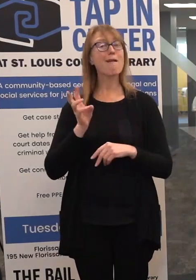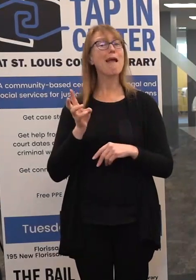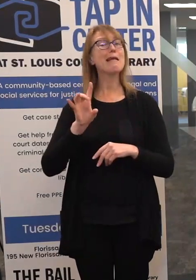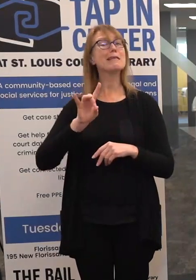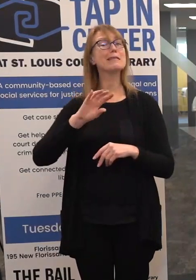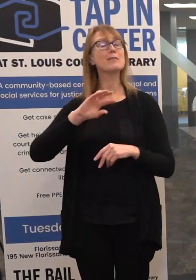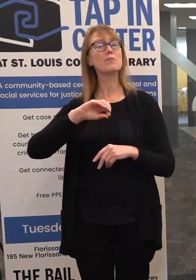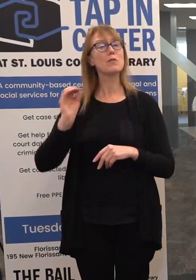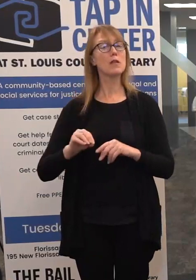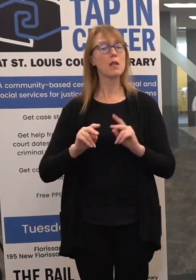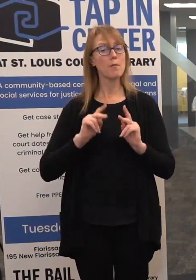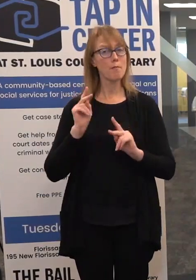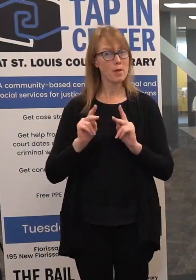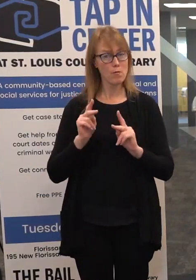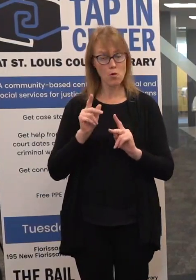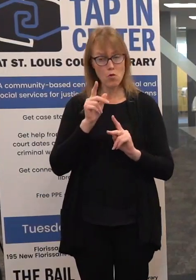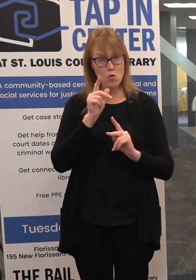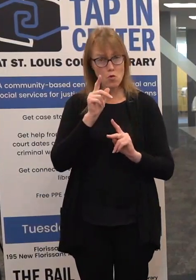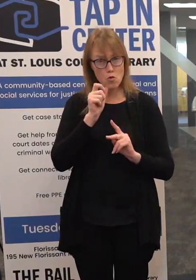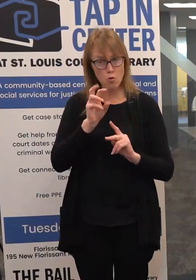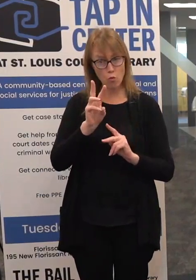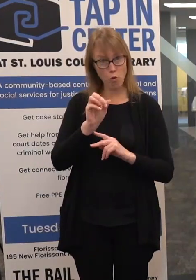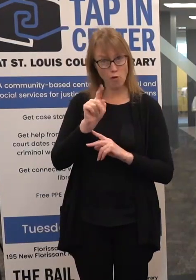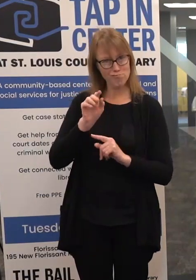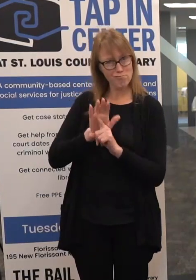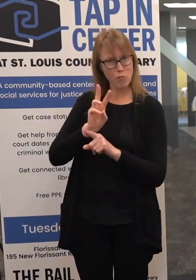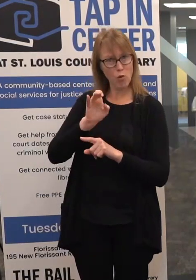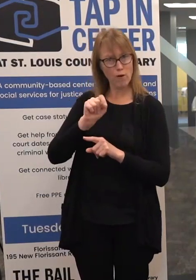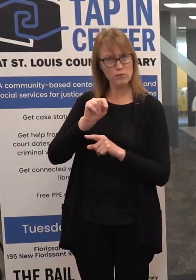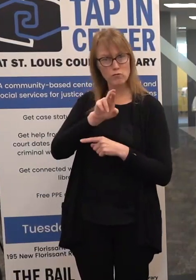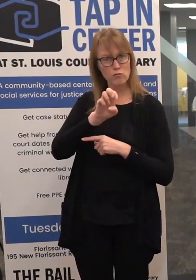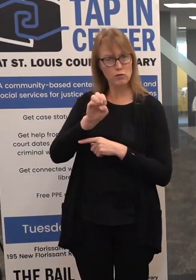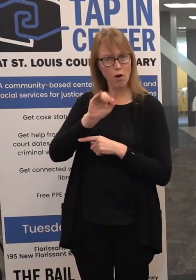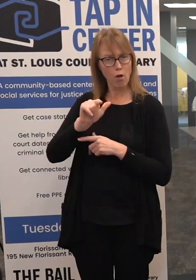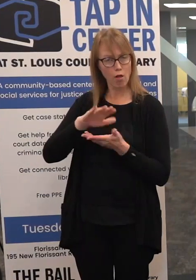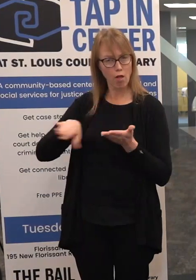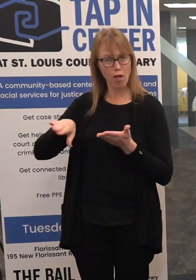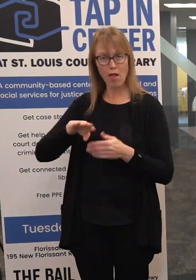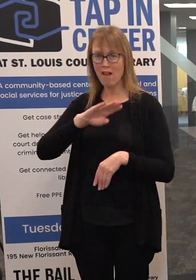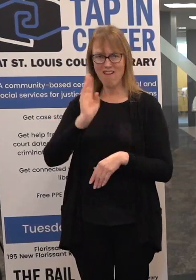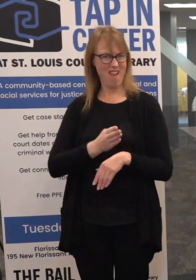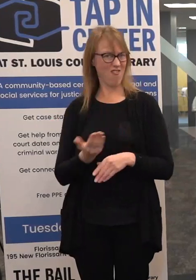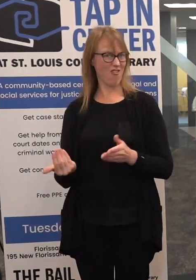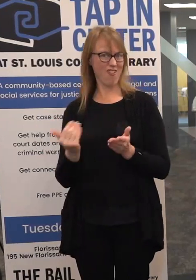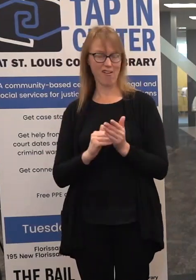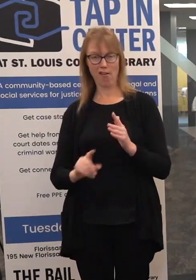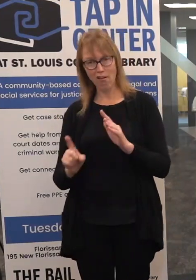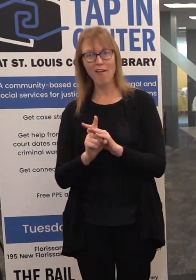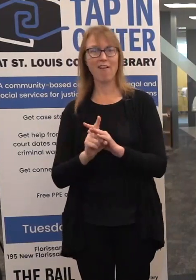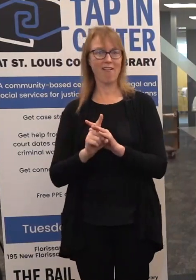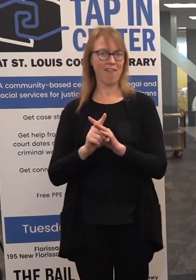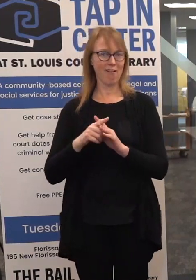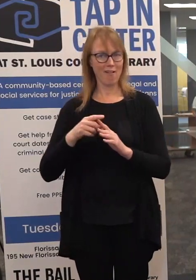recalled never appear again in St. Louis County Jail. This program is saving lives,